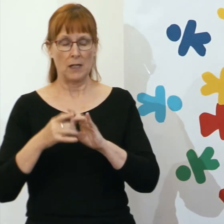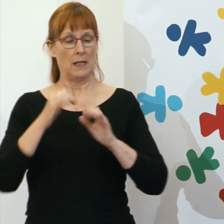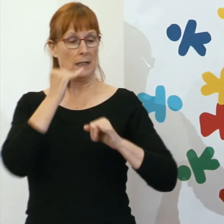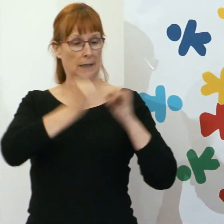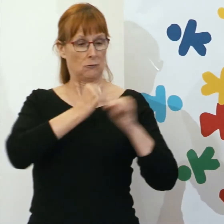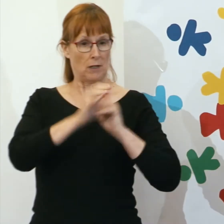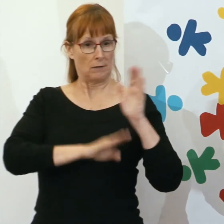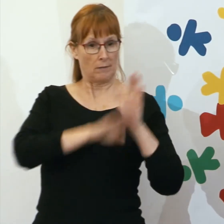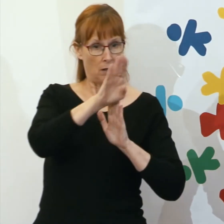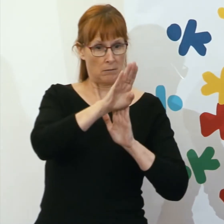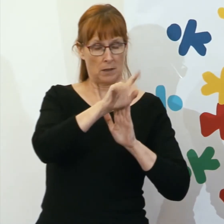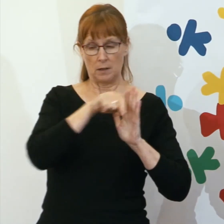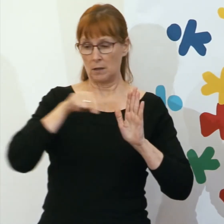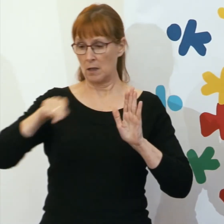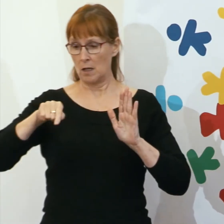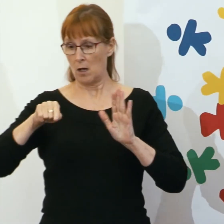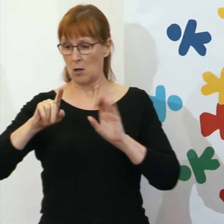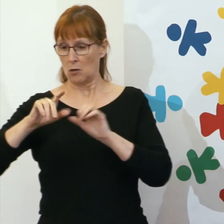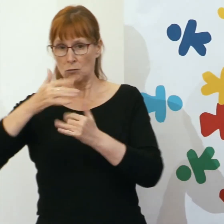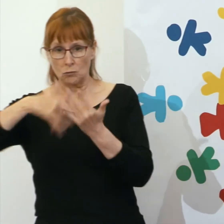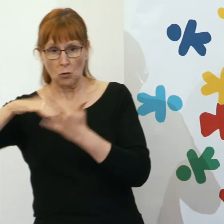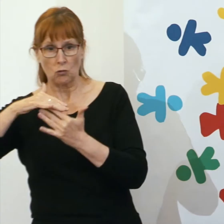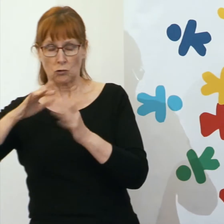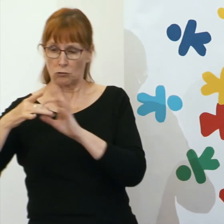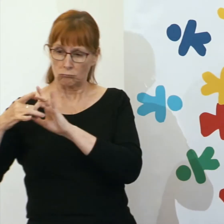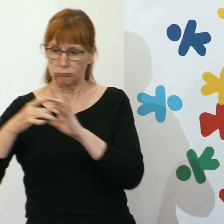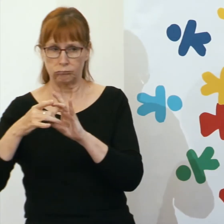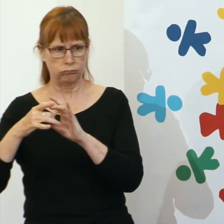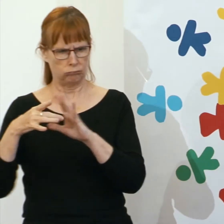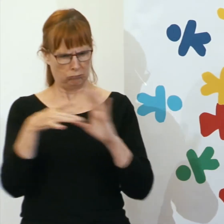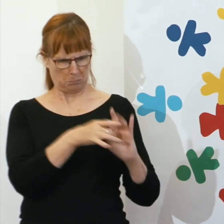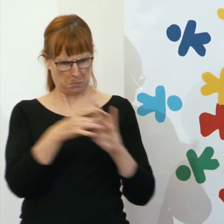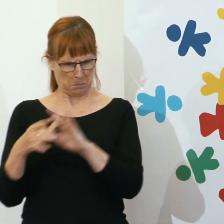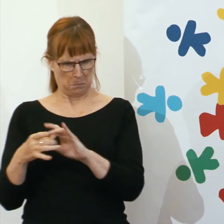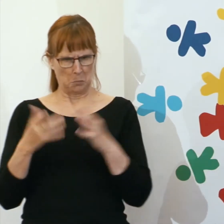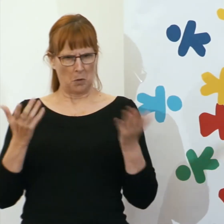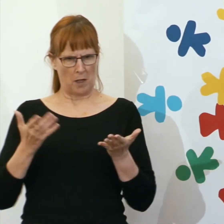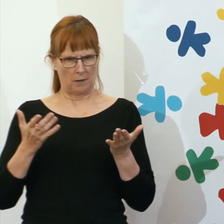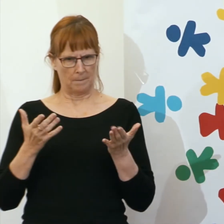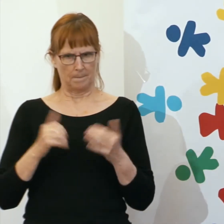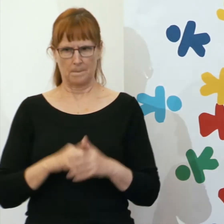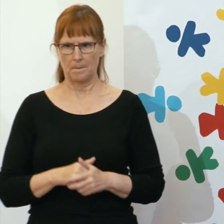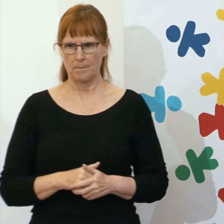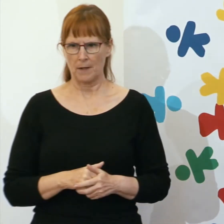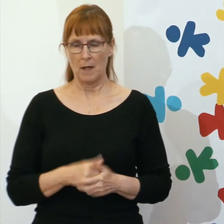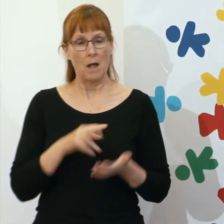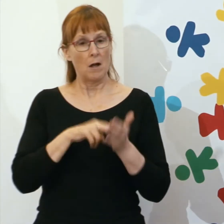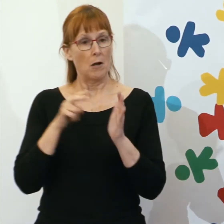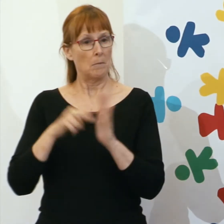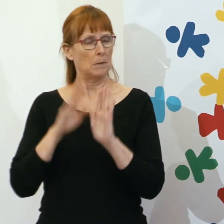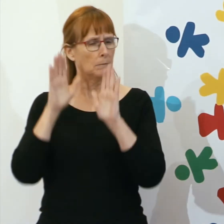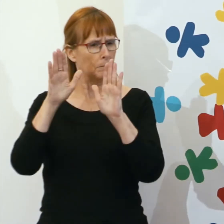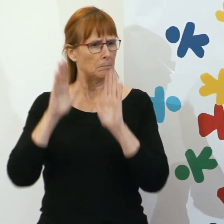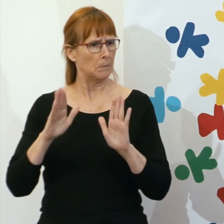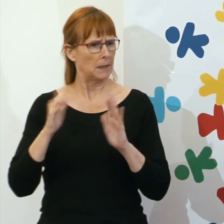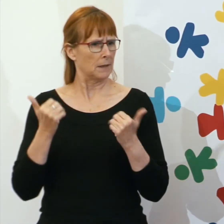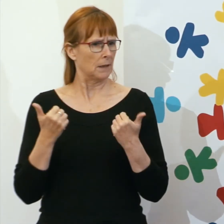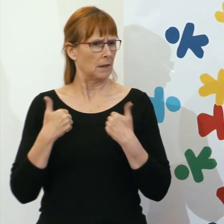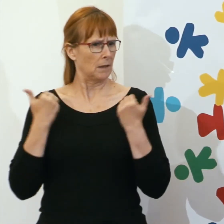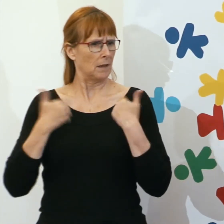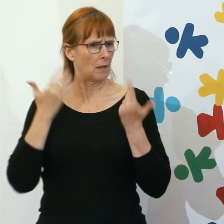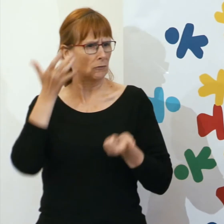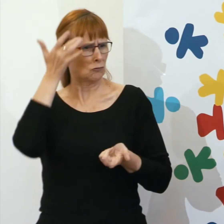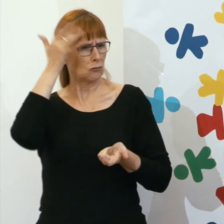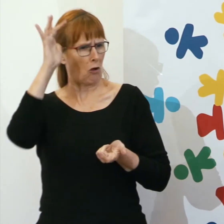development. This opportunity is building and linking amazing young scholars to our work